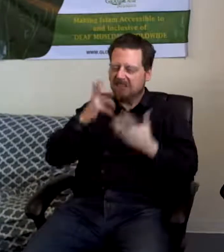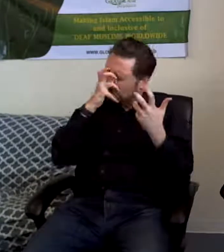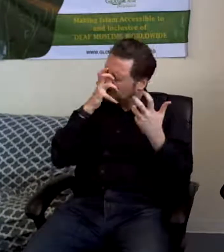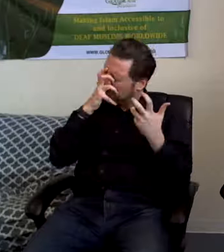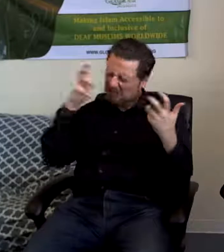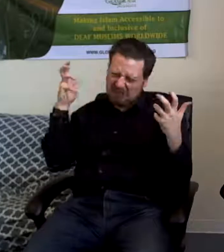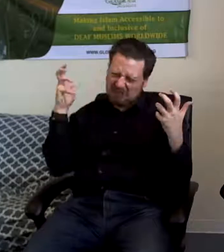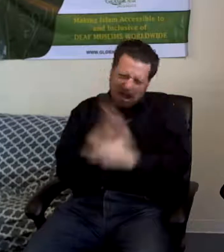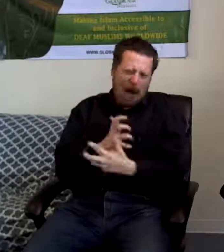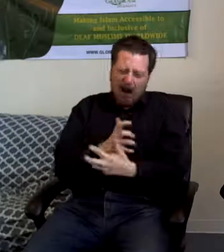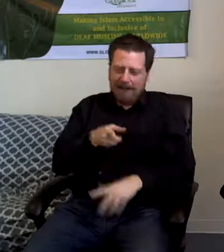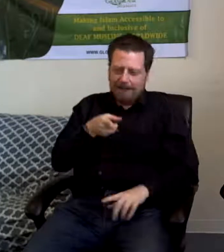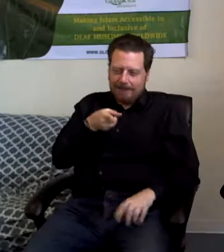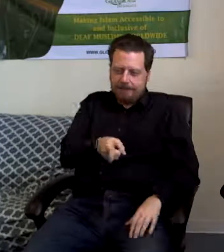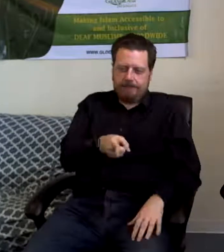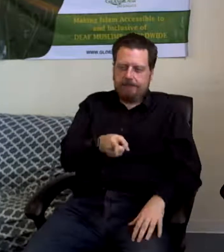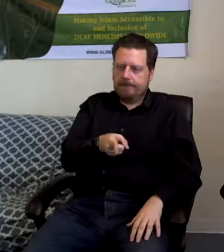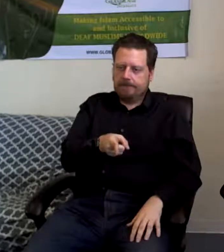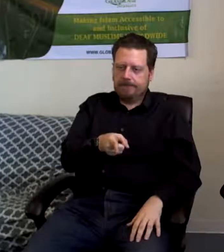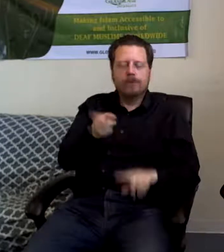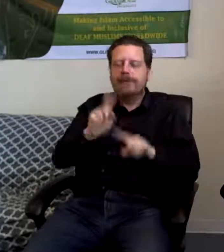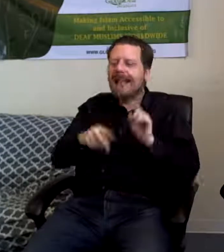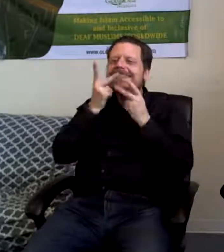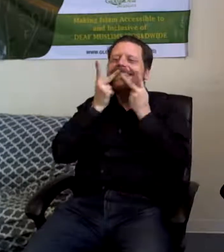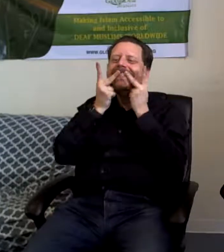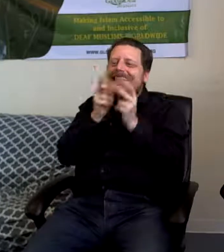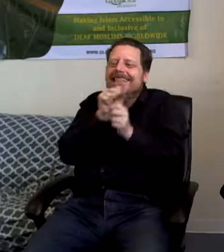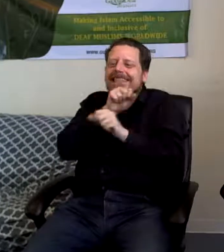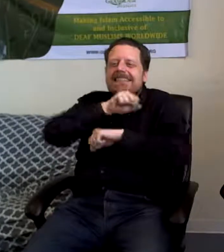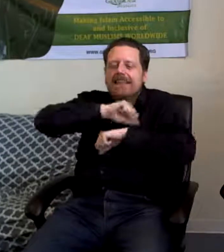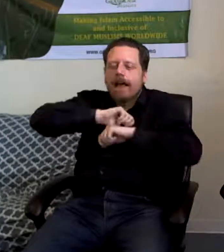pitch dark. You could see nothing.